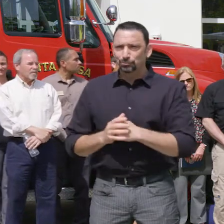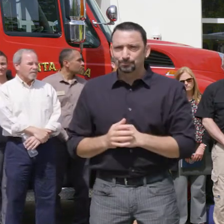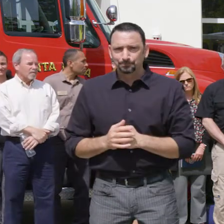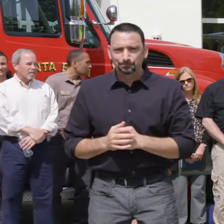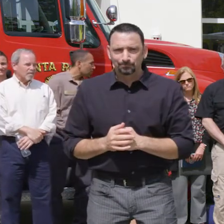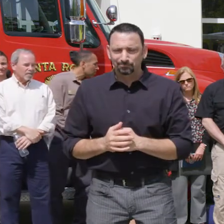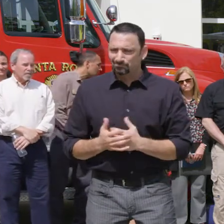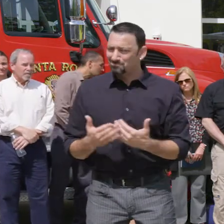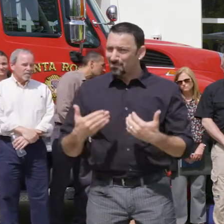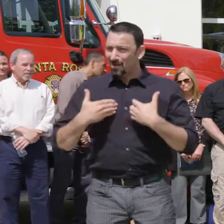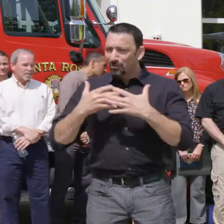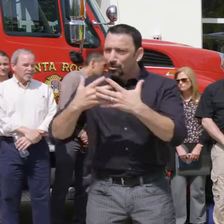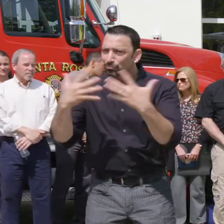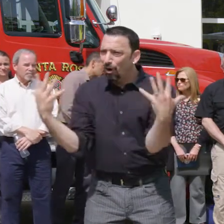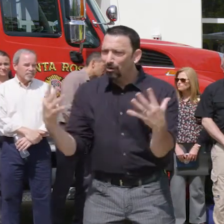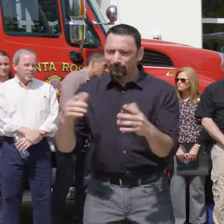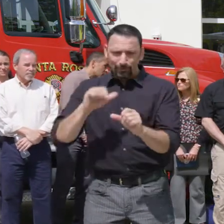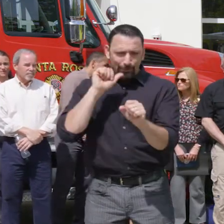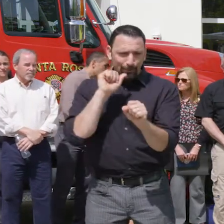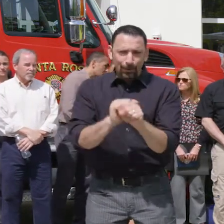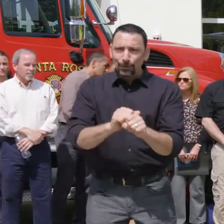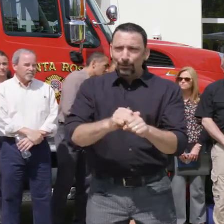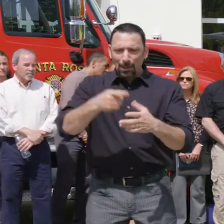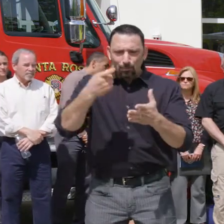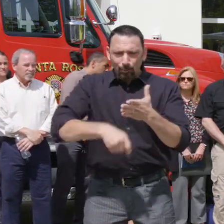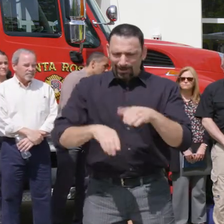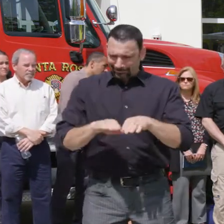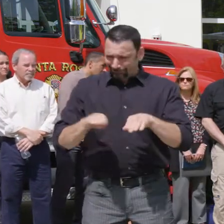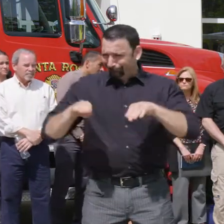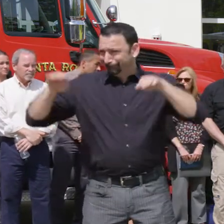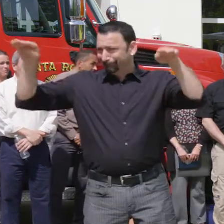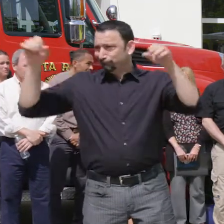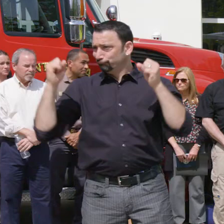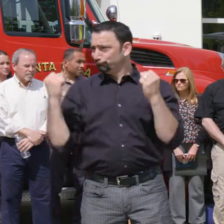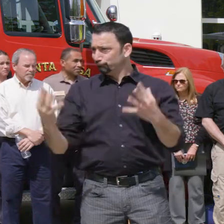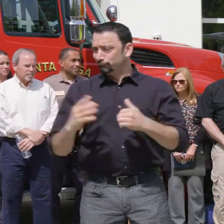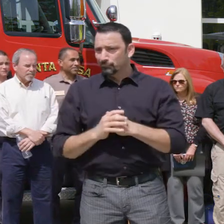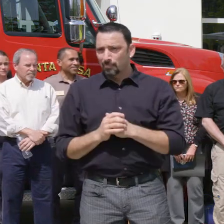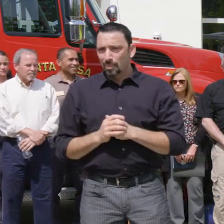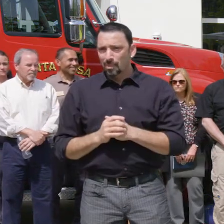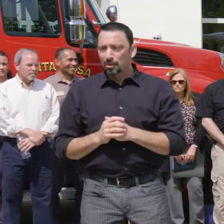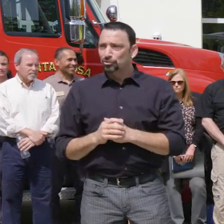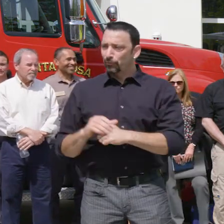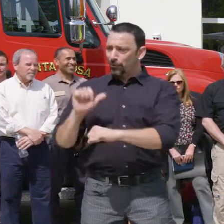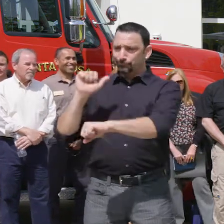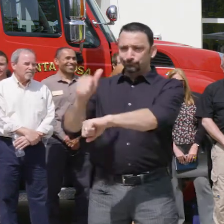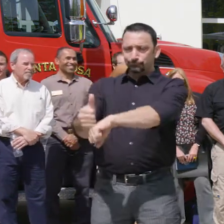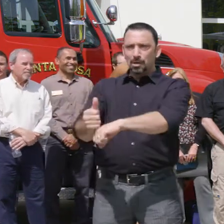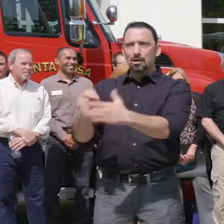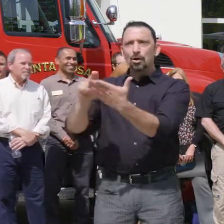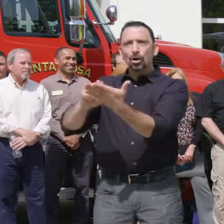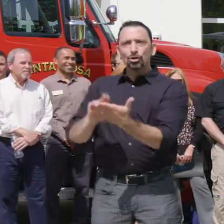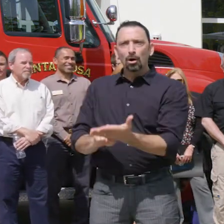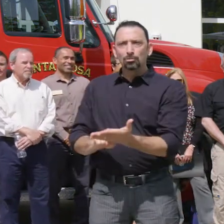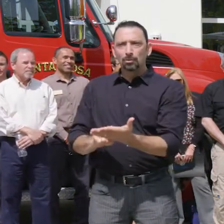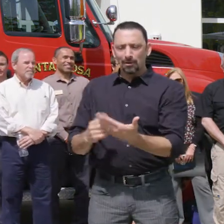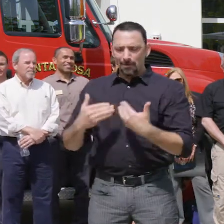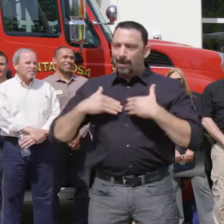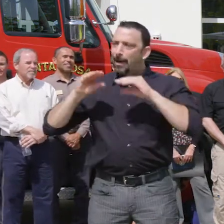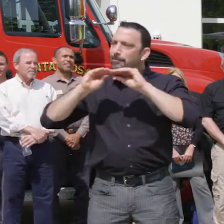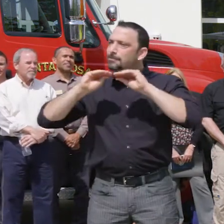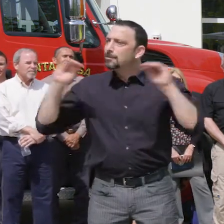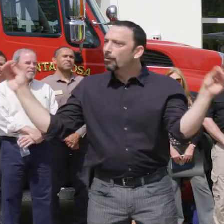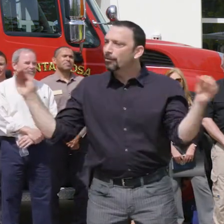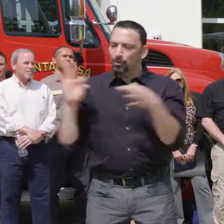of labor rates and those types of things in there. The existing contract that they had to deal with had nothing in there for